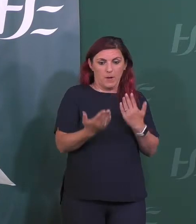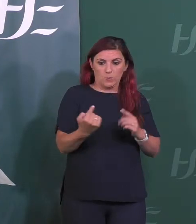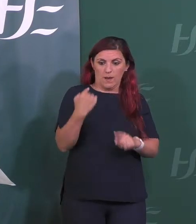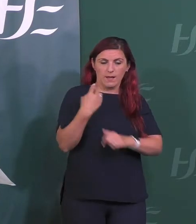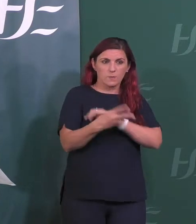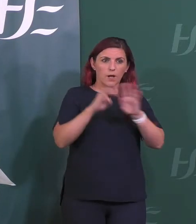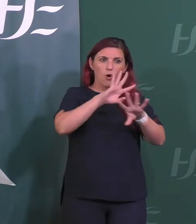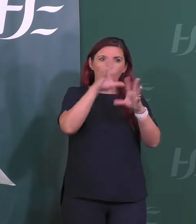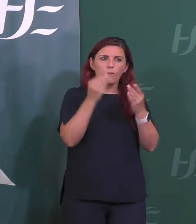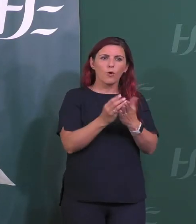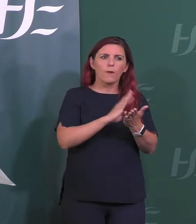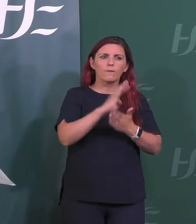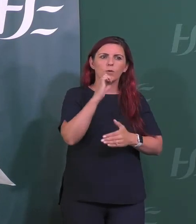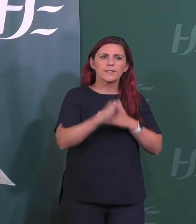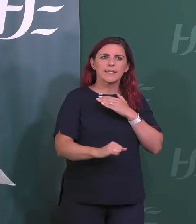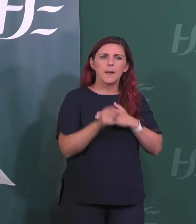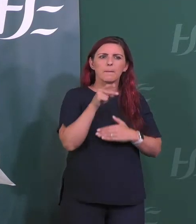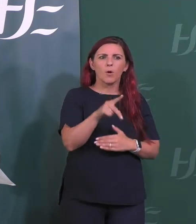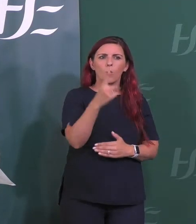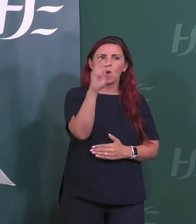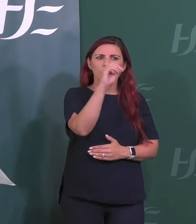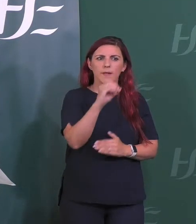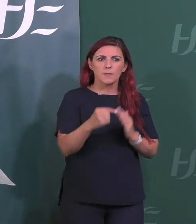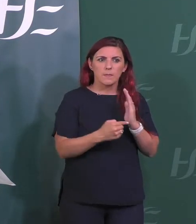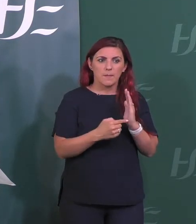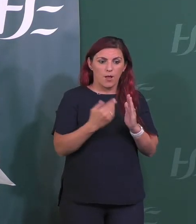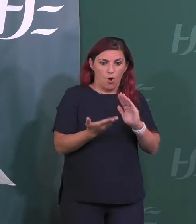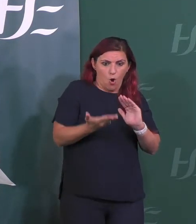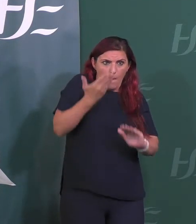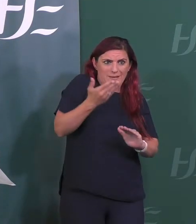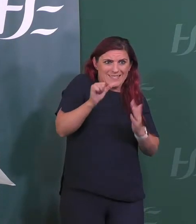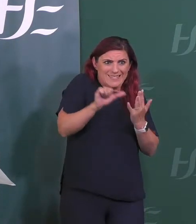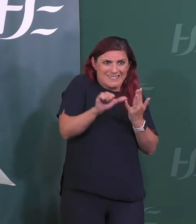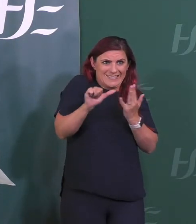week, the overall 14-day incidence rate is up over 66%.